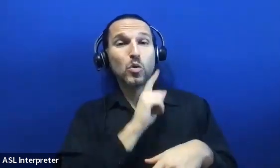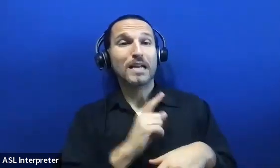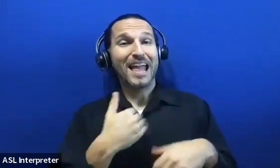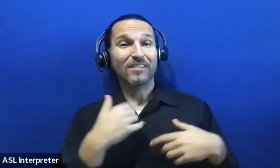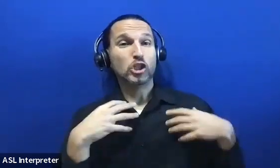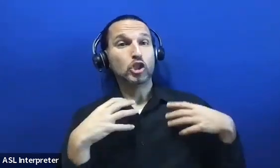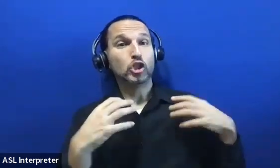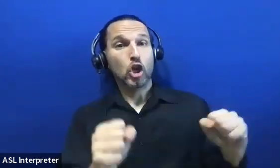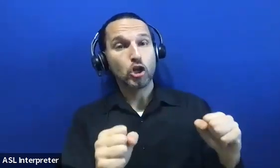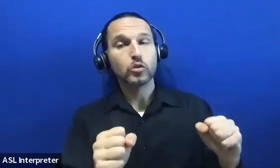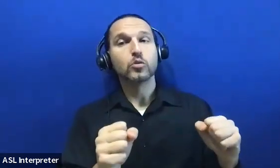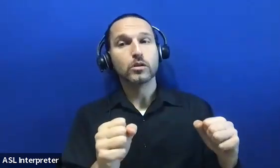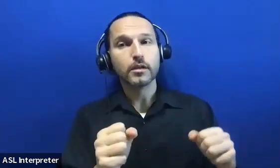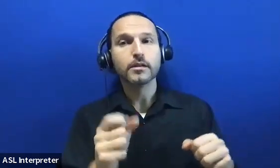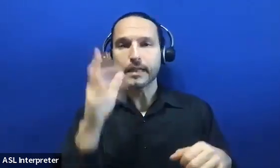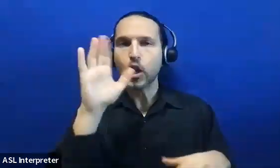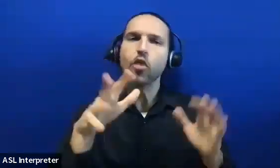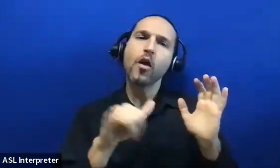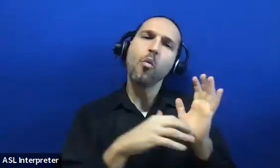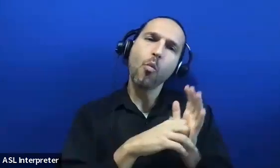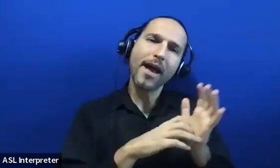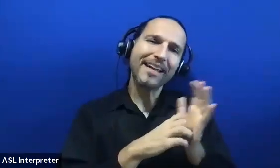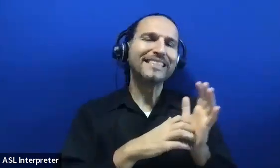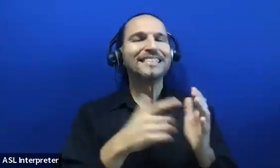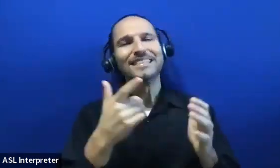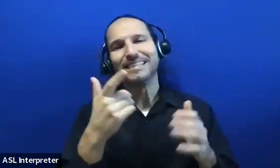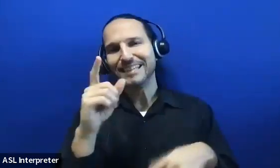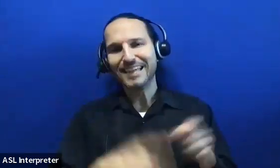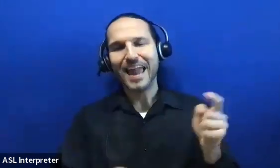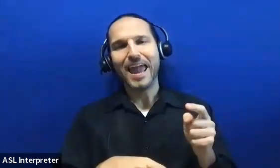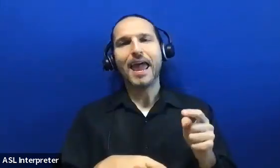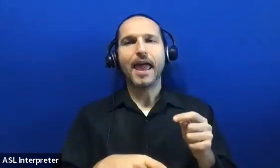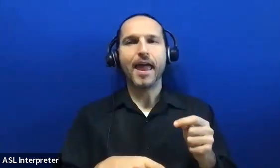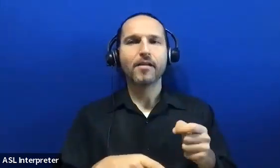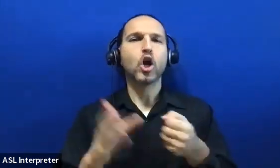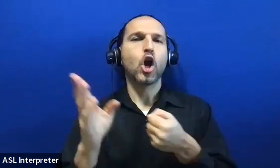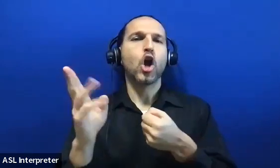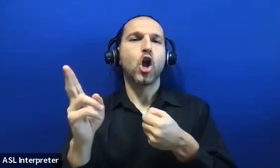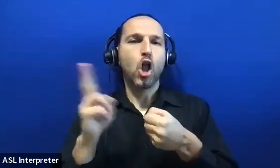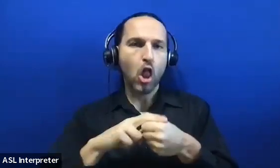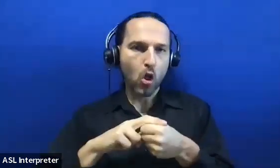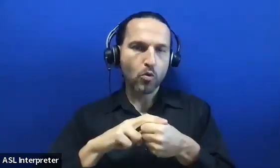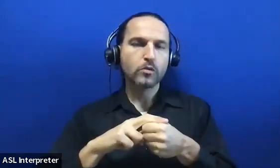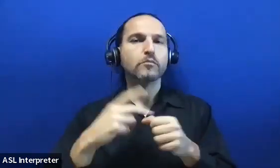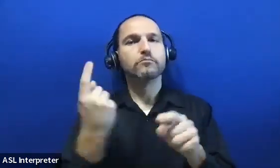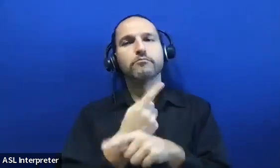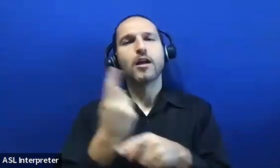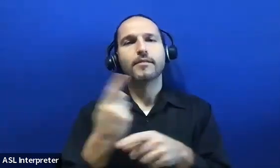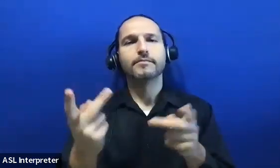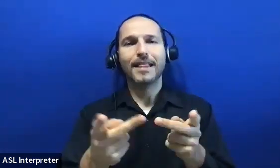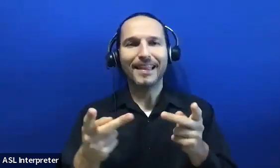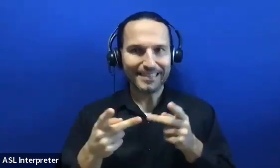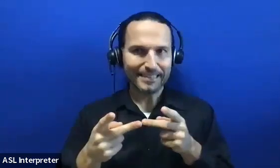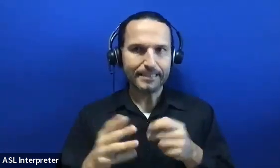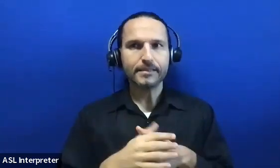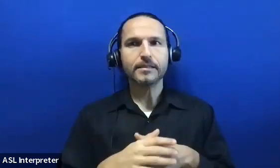with CHARGE, is because of weakness, we may not be able to close off valves in the right spot so